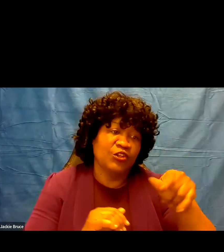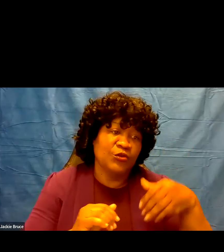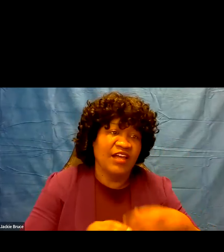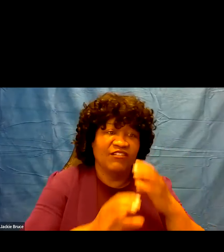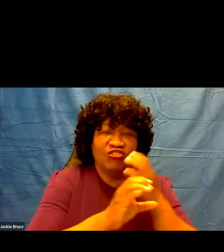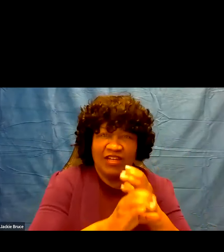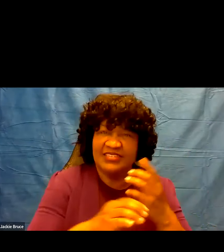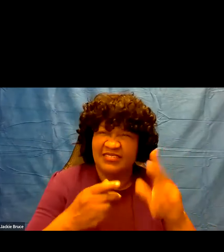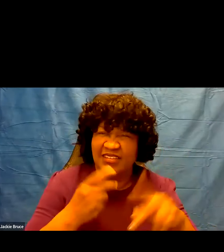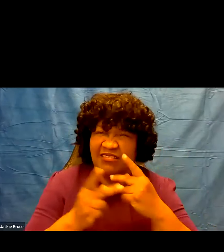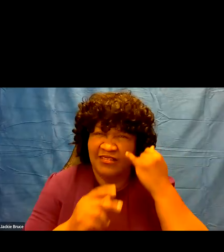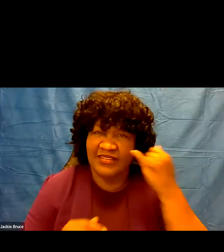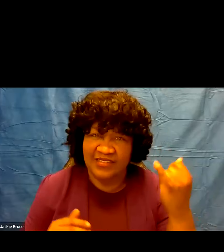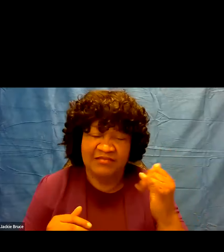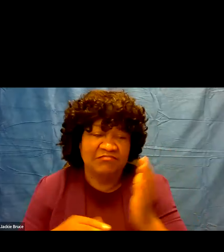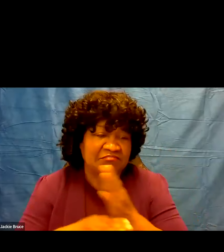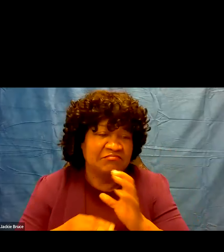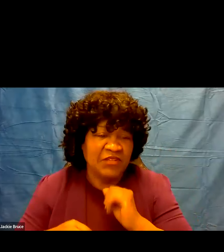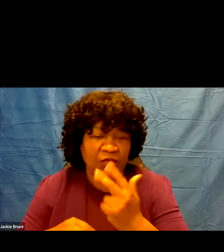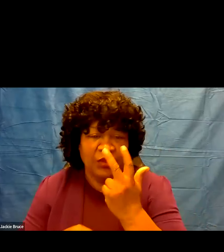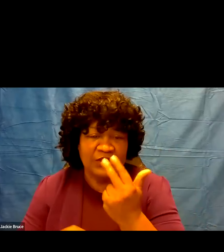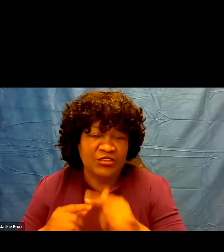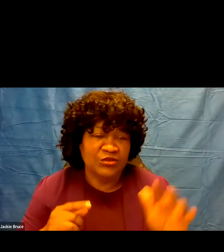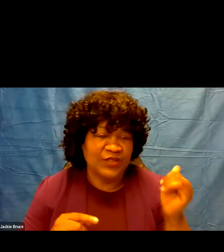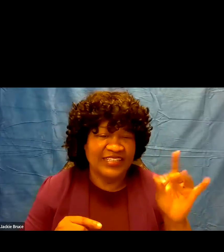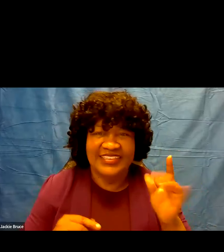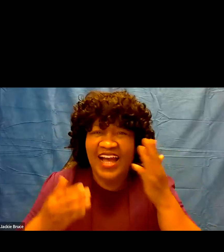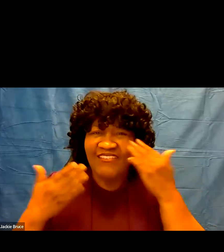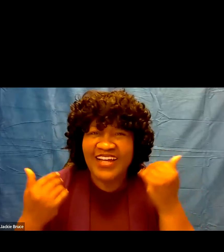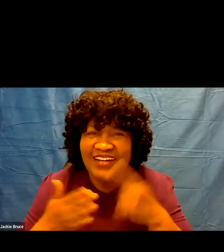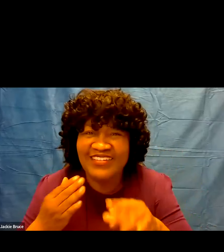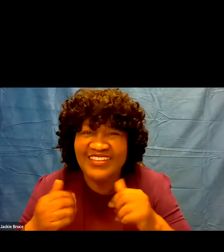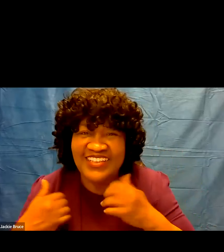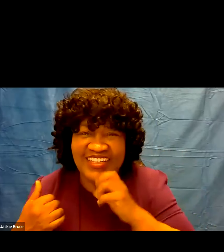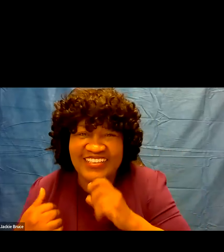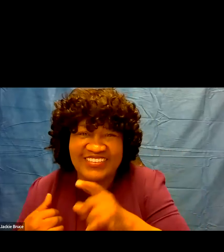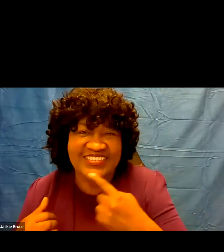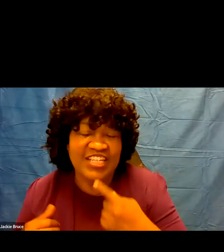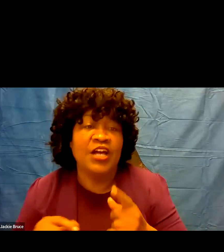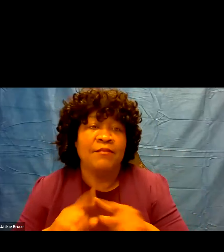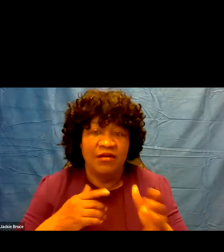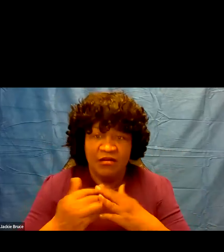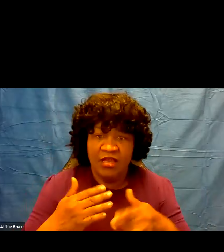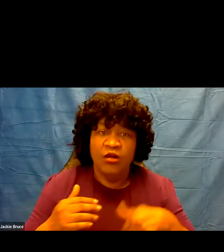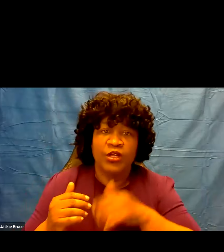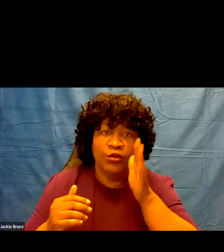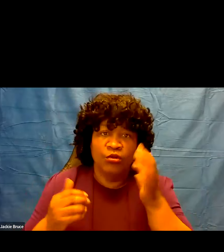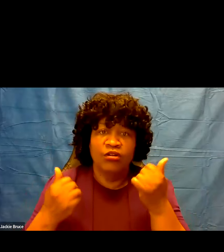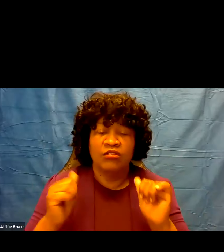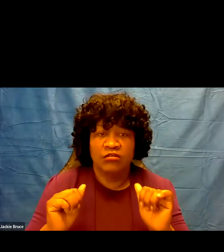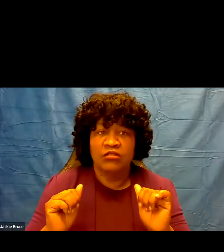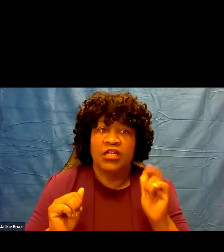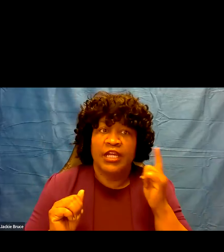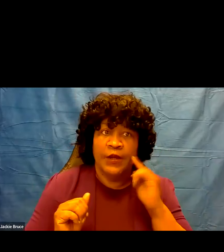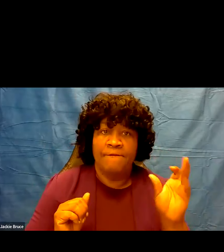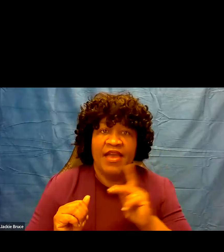under between the ages, I guess, of 13 and 18. I can't remember how we framed it, but we're going to hear back